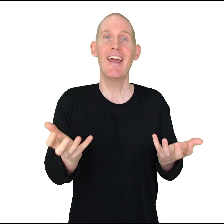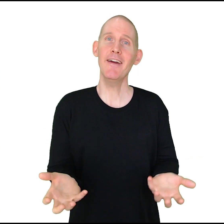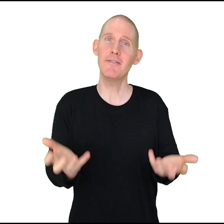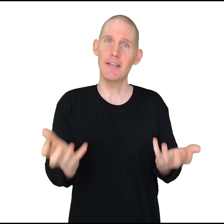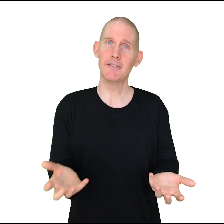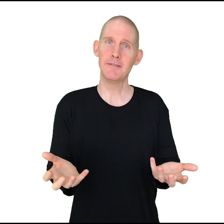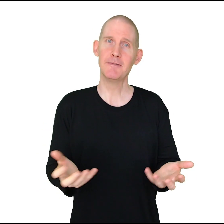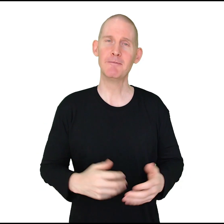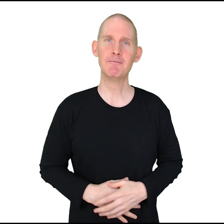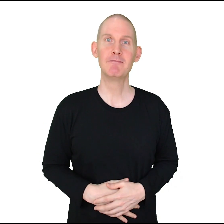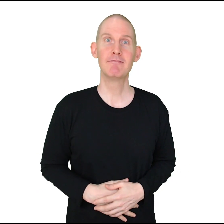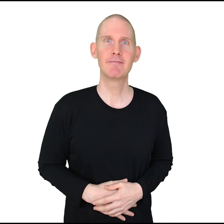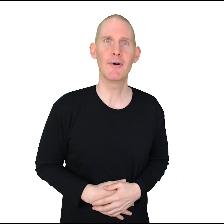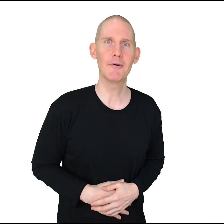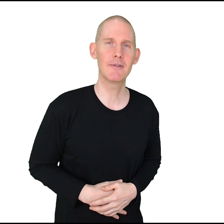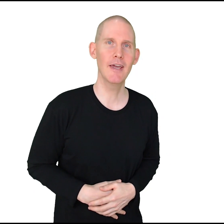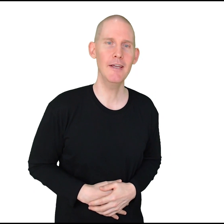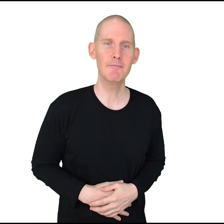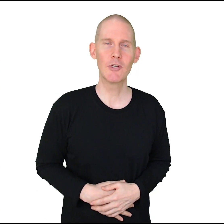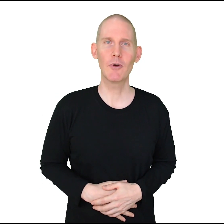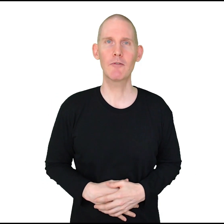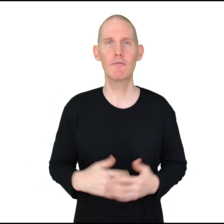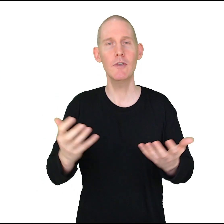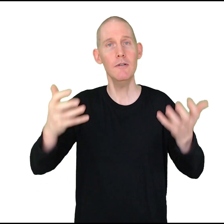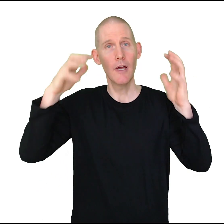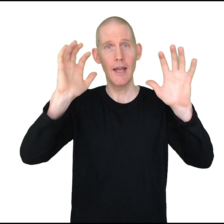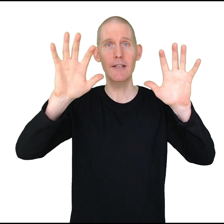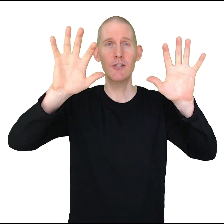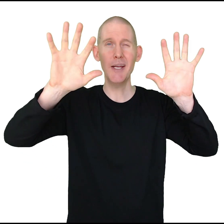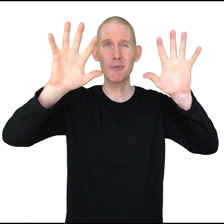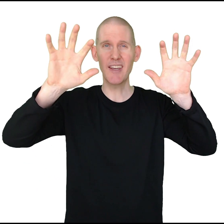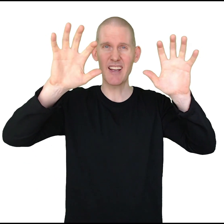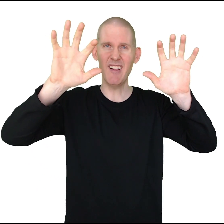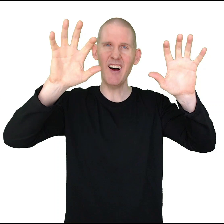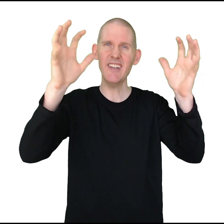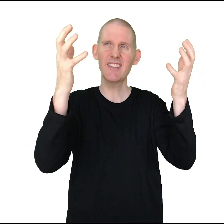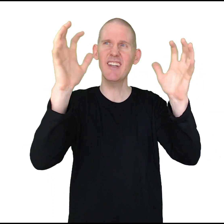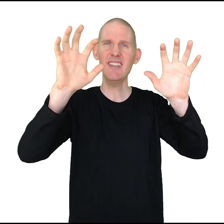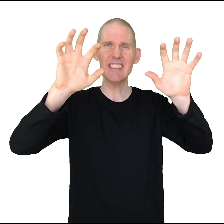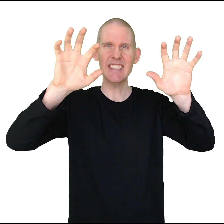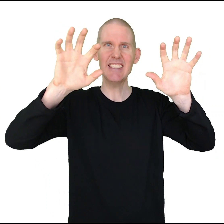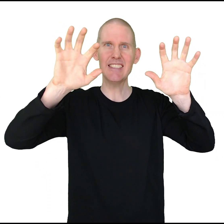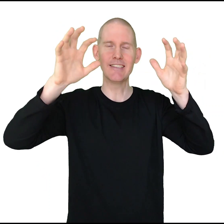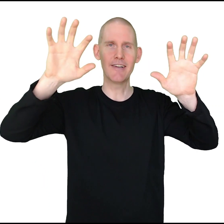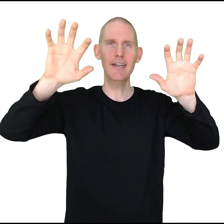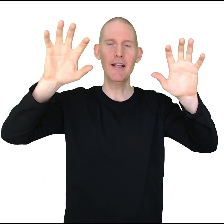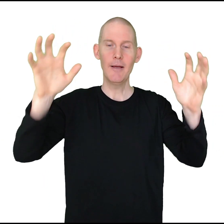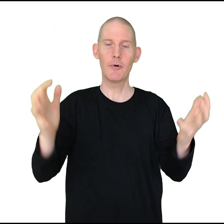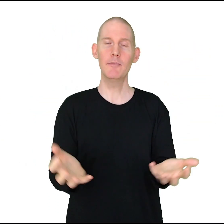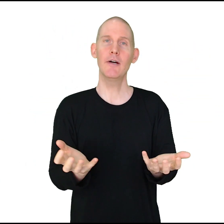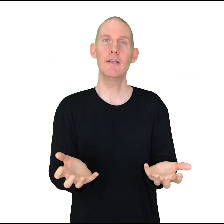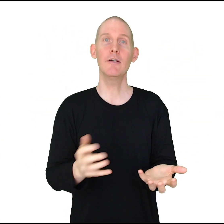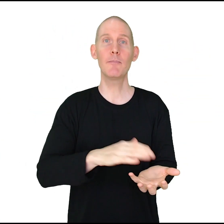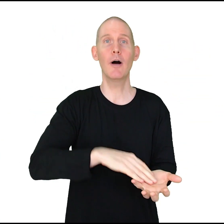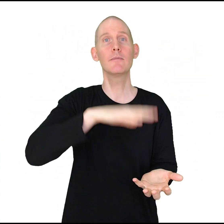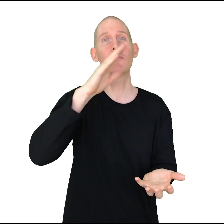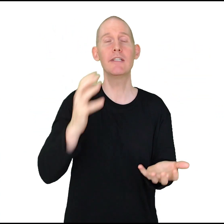Heavy. Okay, quick review. Hand shapes like claws there, right? Put them down here, palms facing